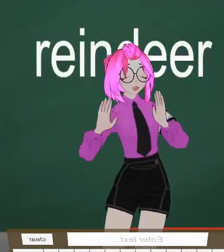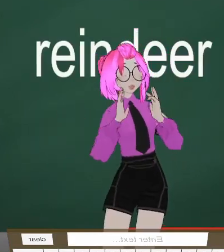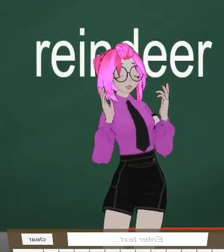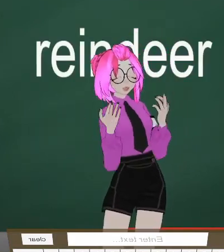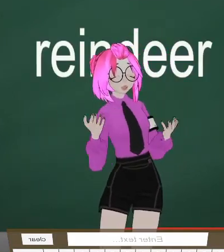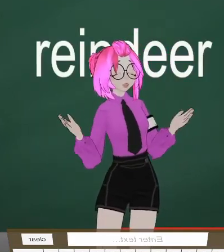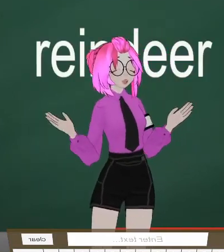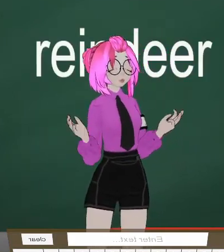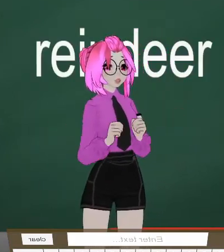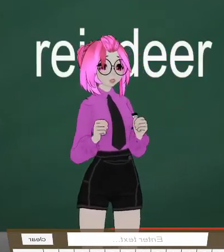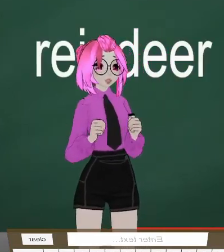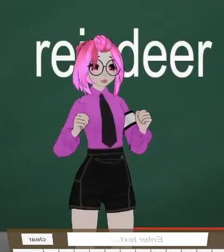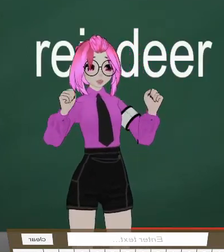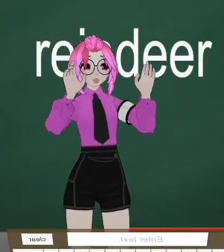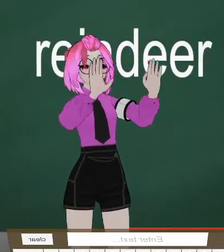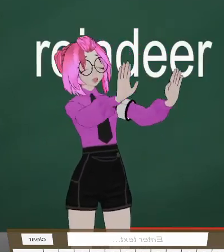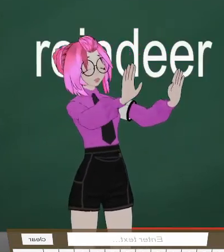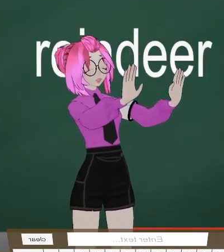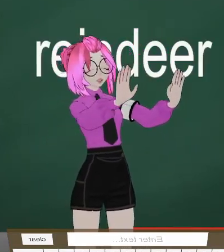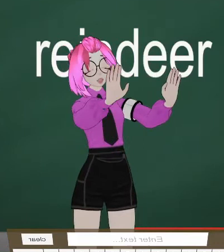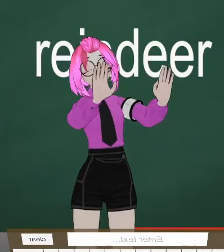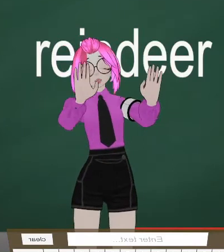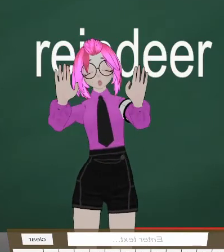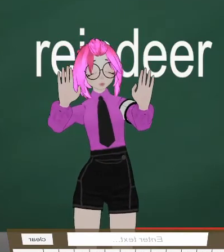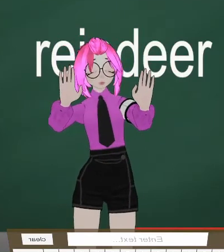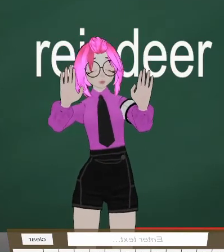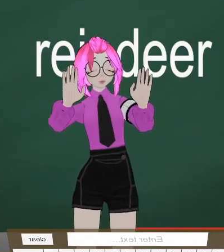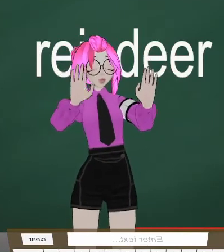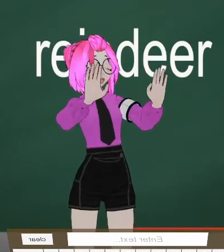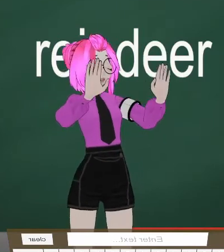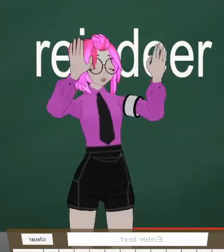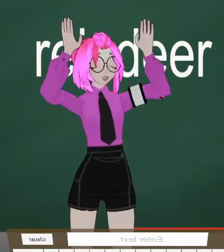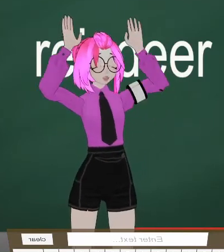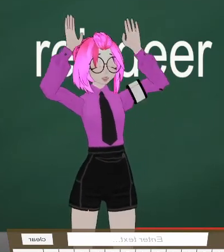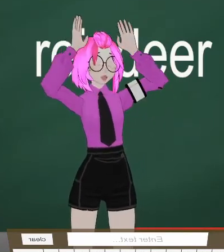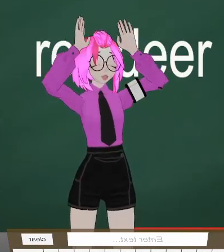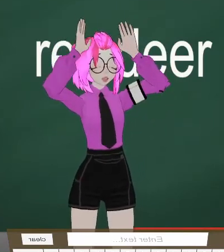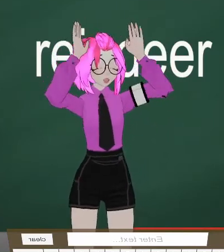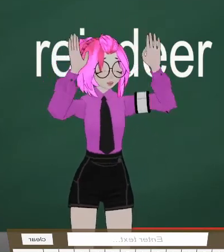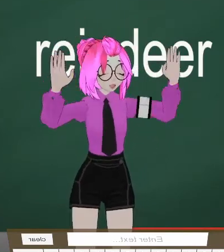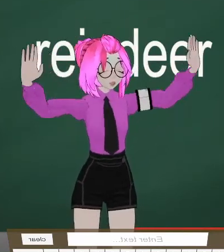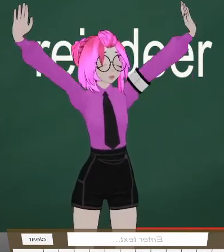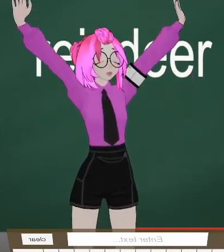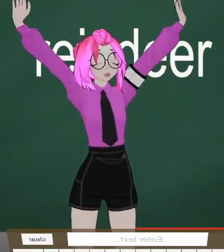have santa he has to come with his reindeer so we're gonna have two five hands like this on our head coming out